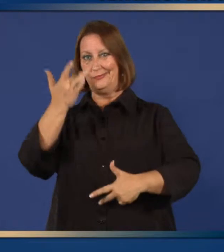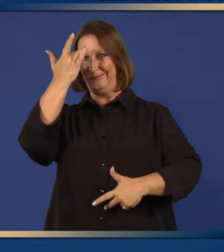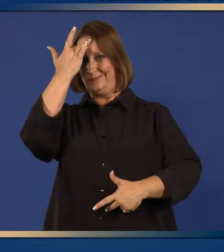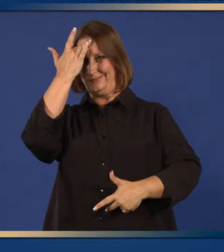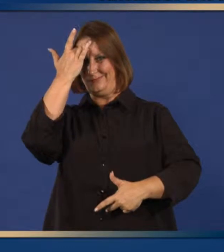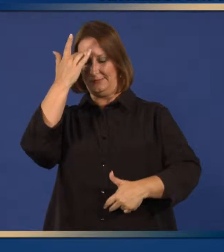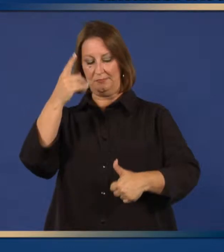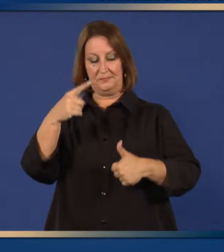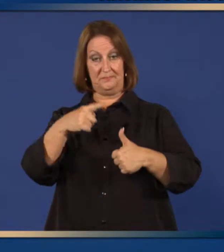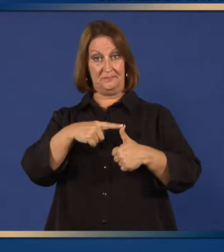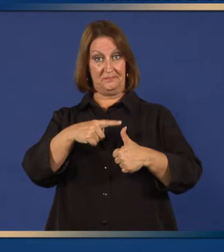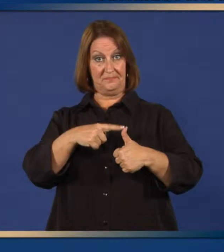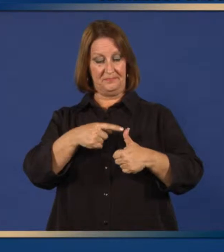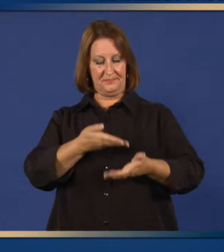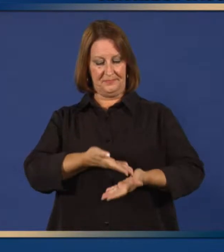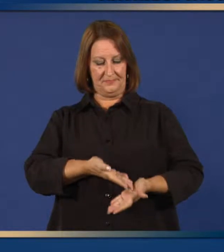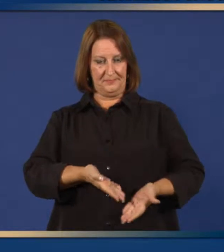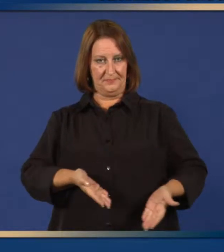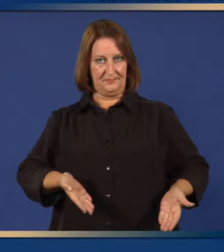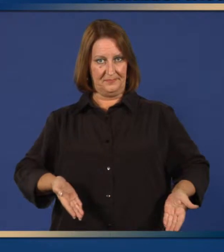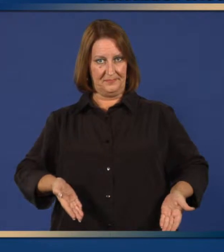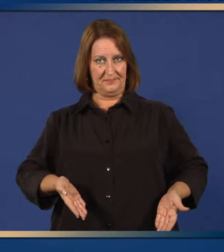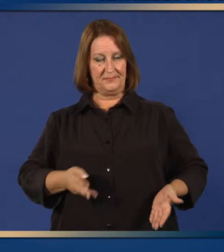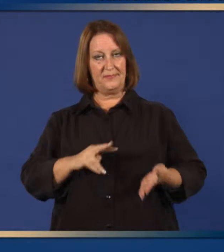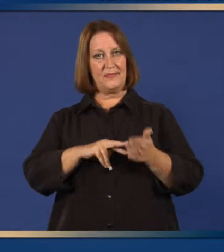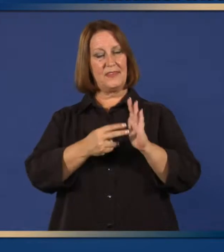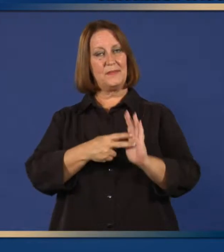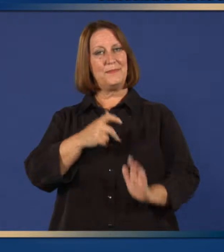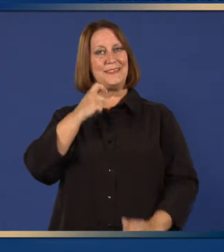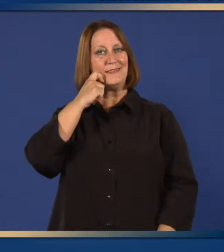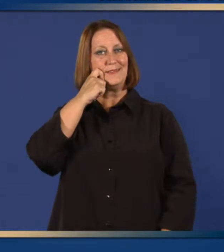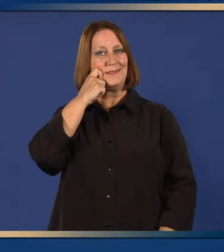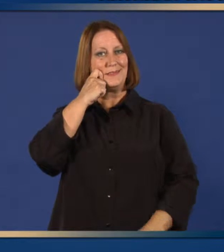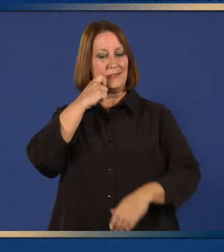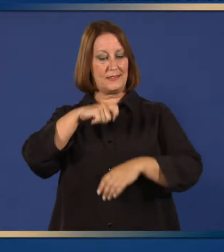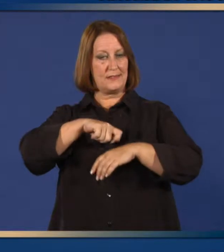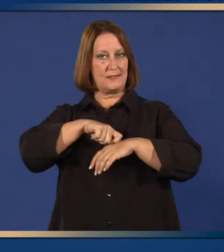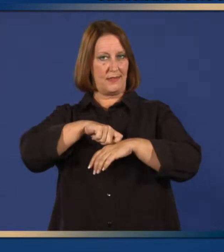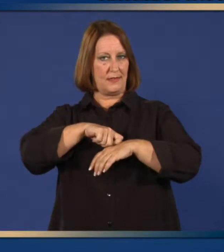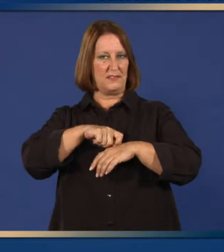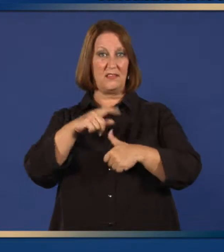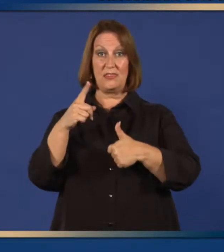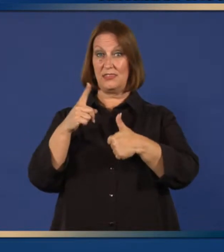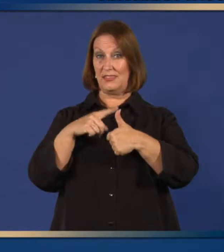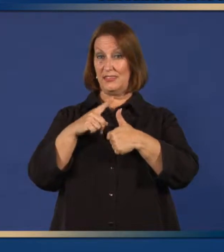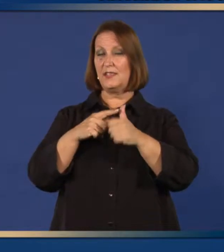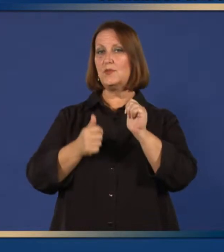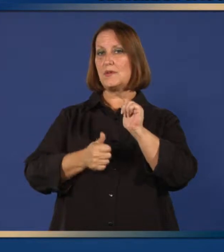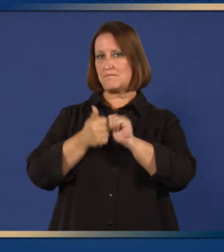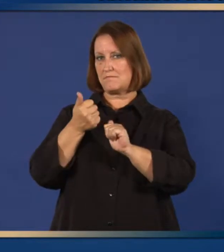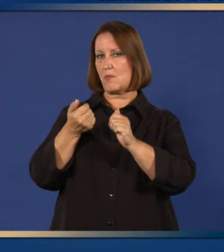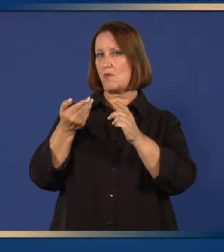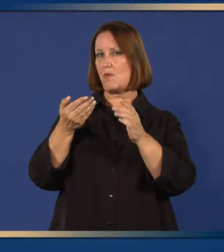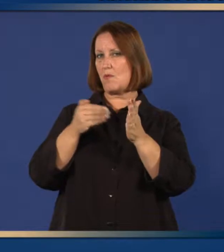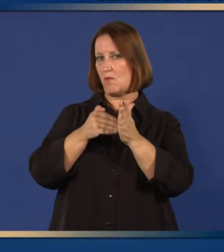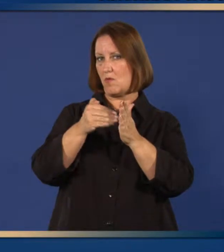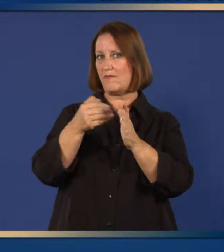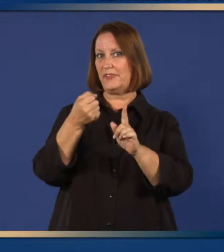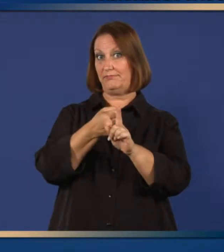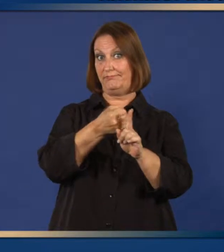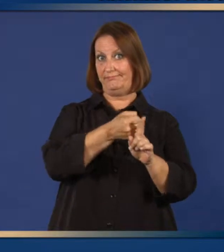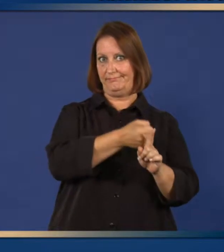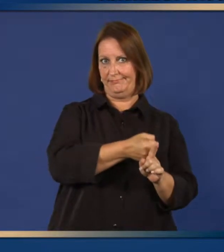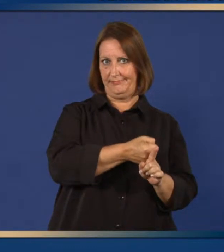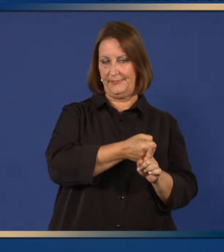Cutaneous anthrax. In its most common form, anthrax is a skin disease that causes